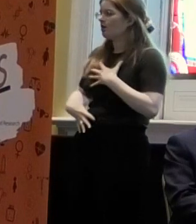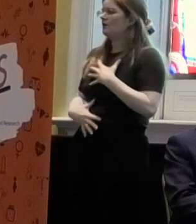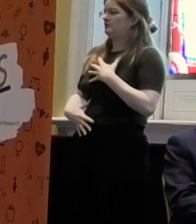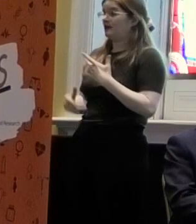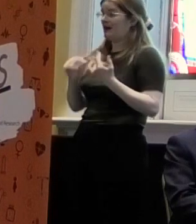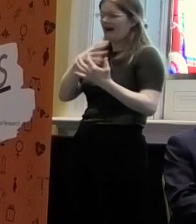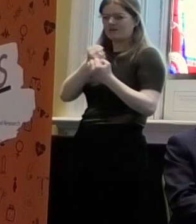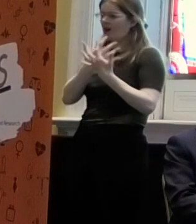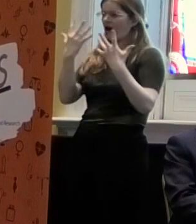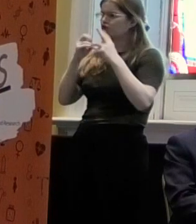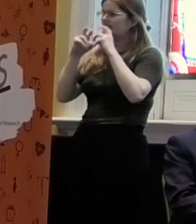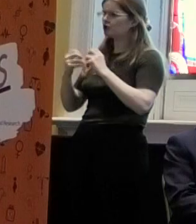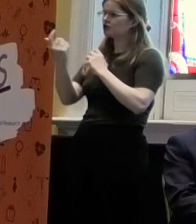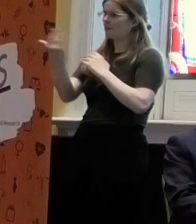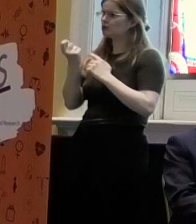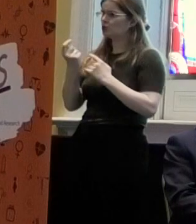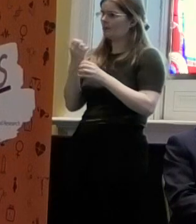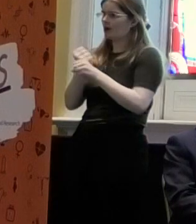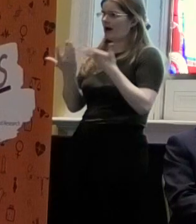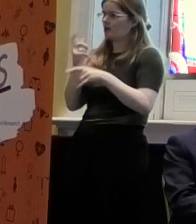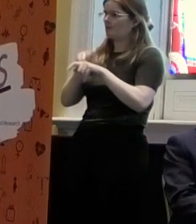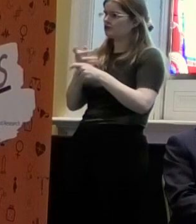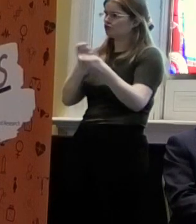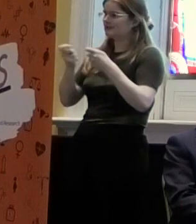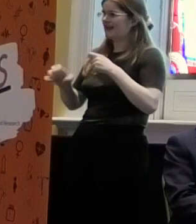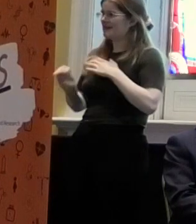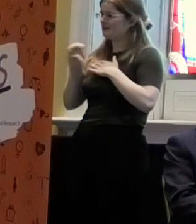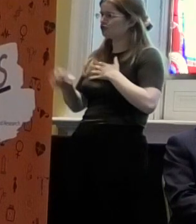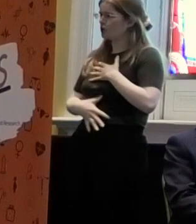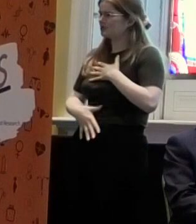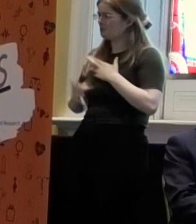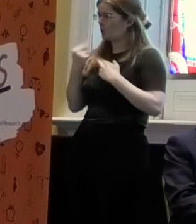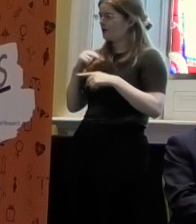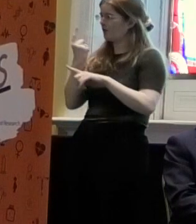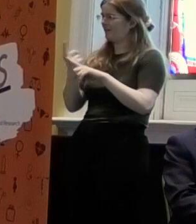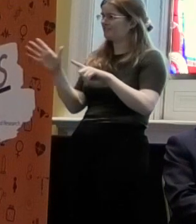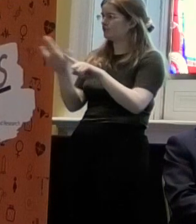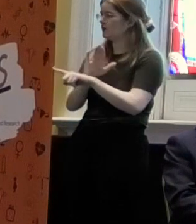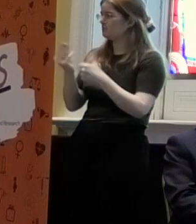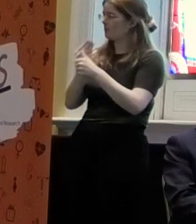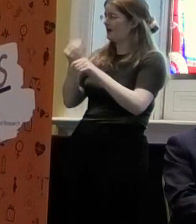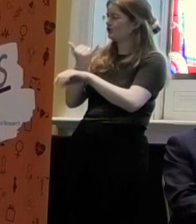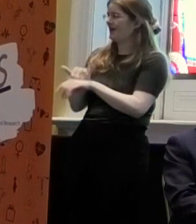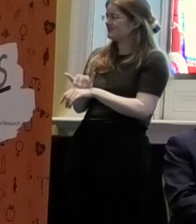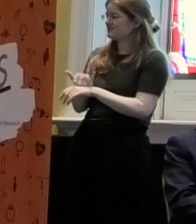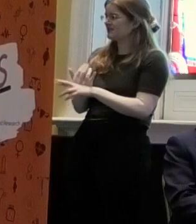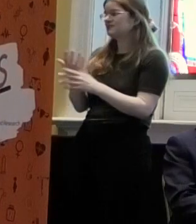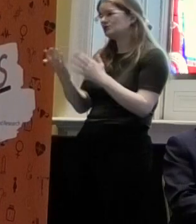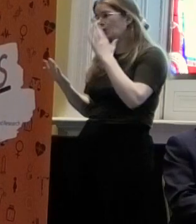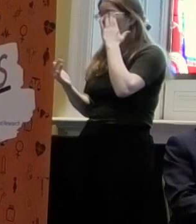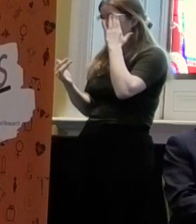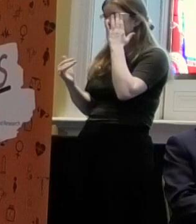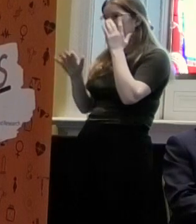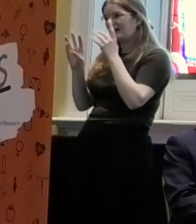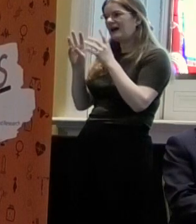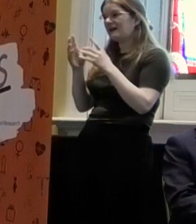pipeline about how to treat endometriosis, but we're not there yet and there's kind of a shortfall between that